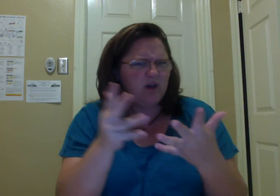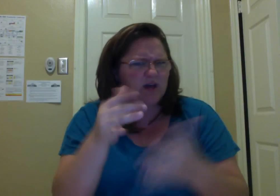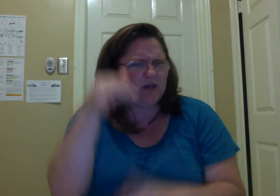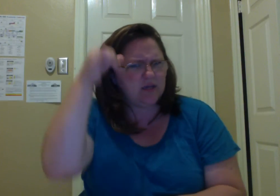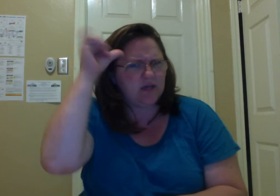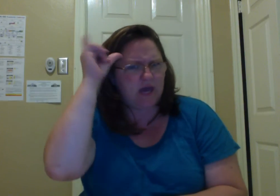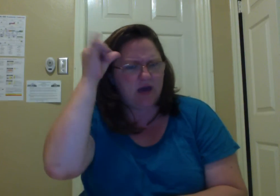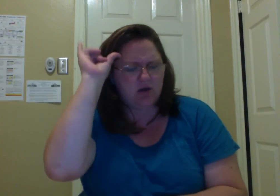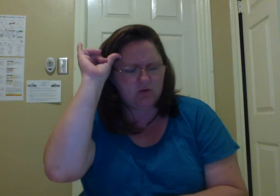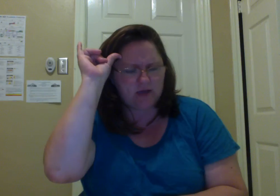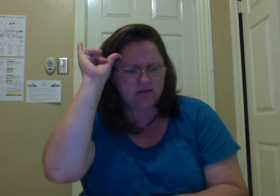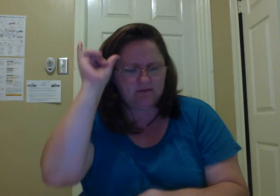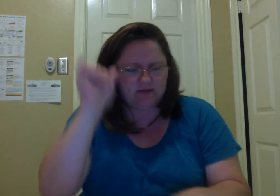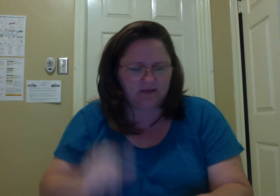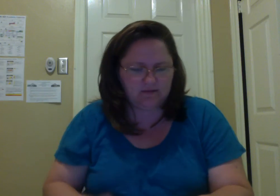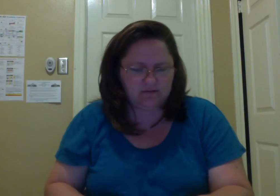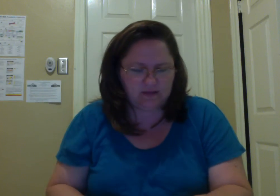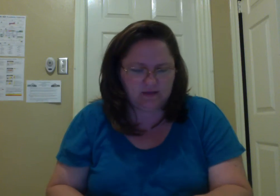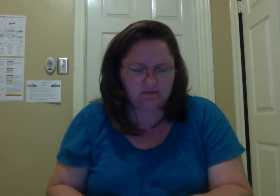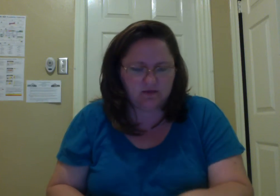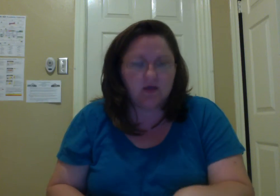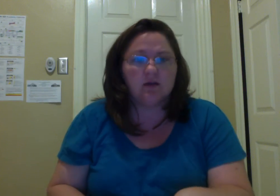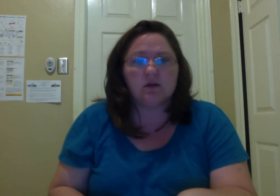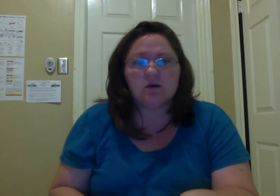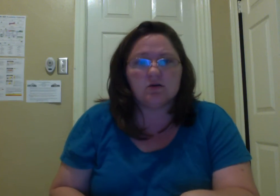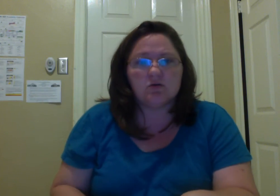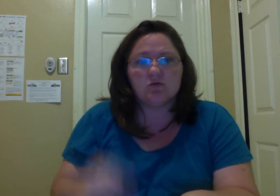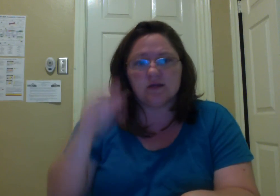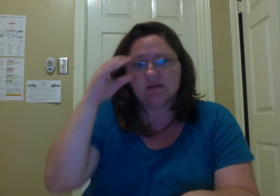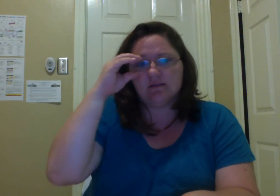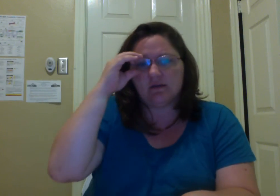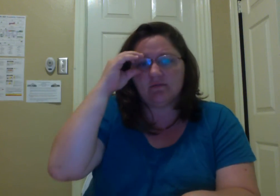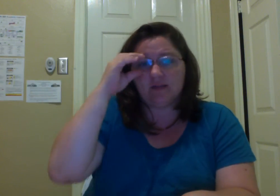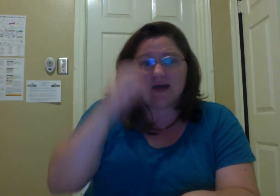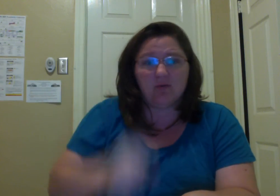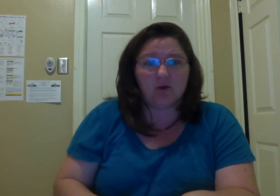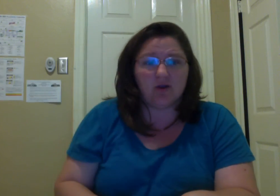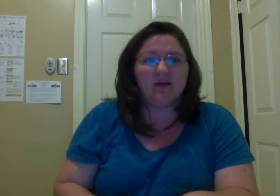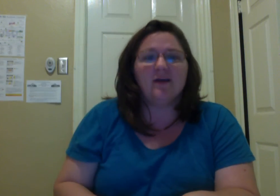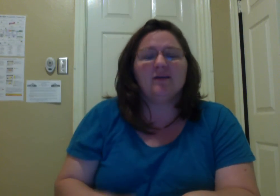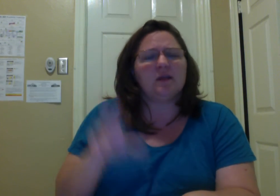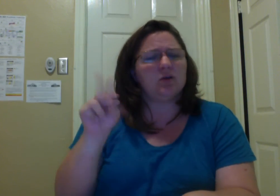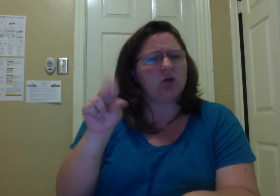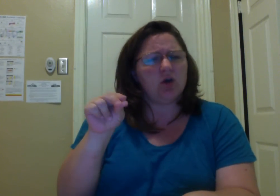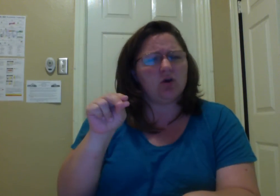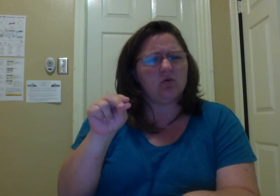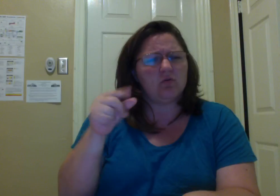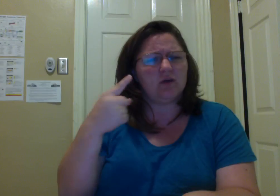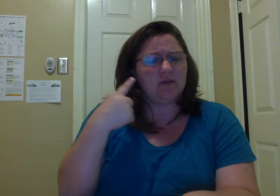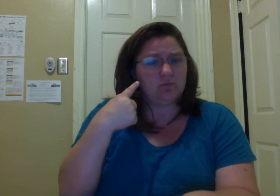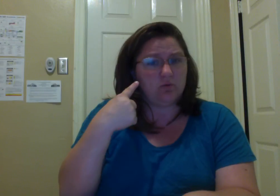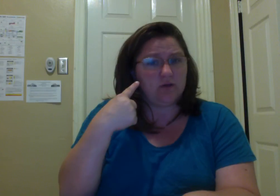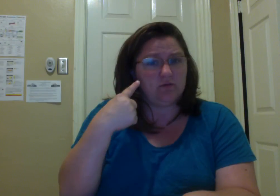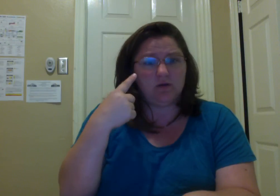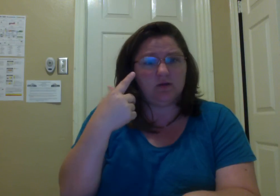what? Cow? And Sally says, no, it's a flower. You say no, and you point to it